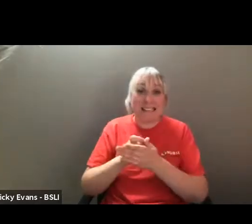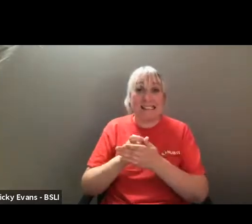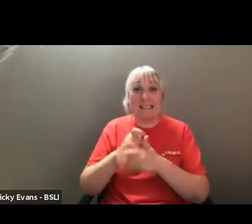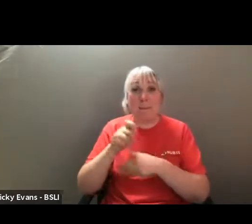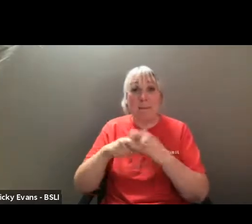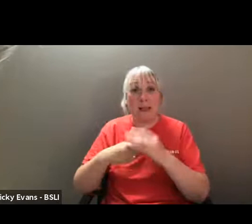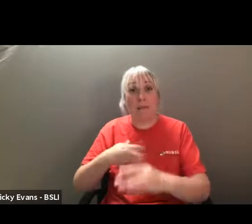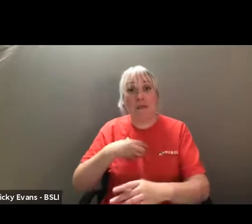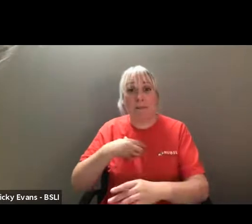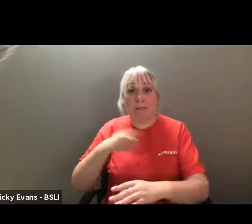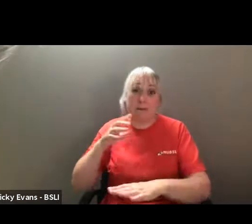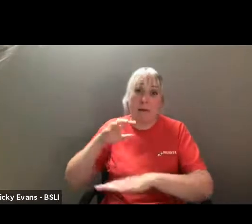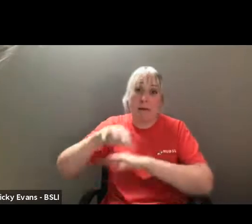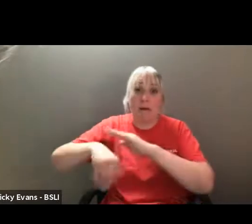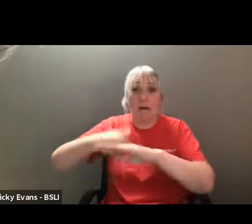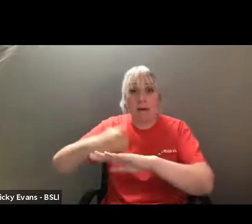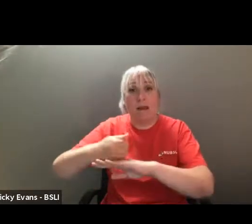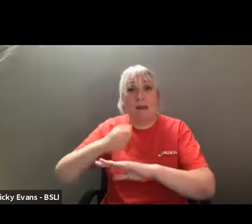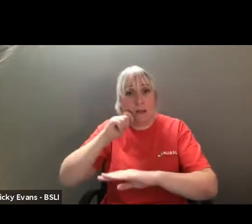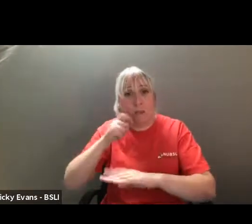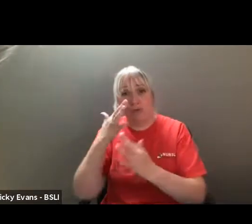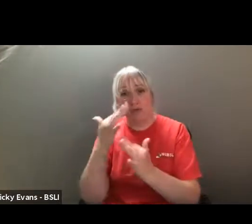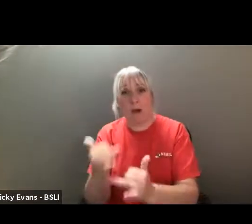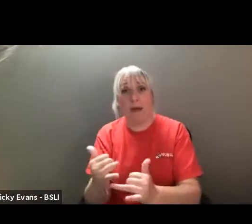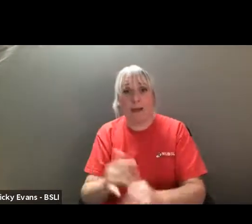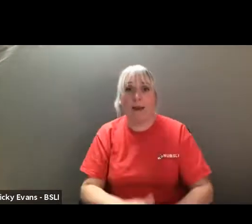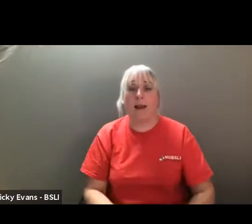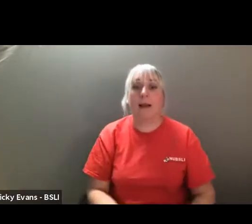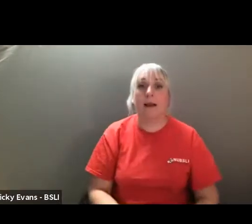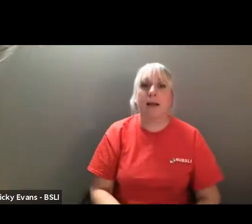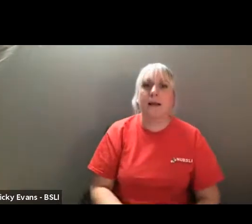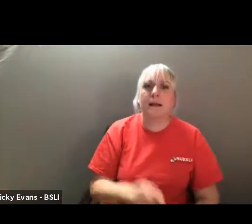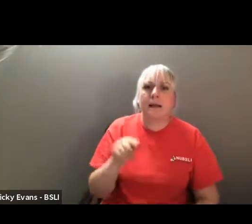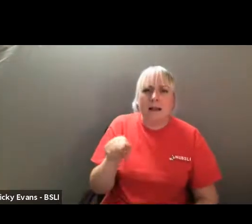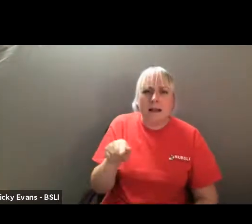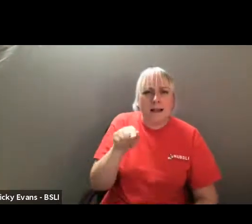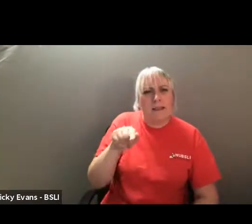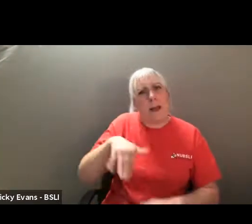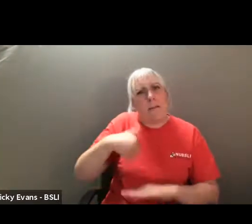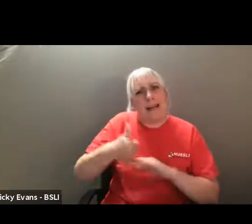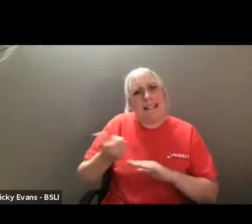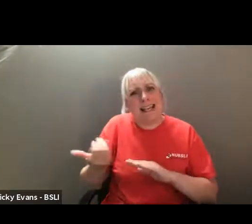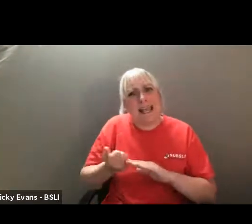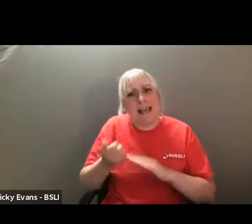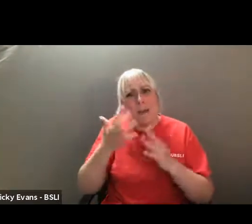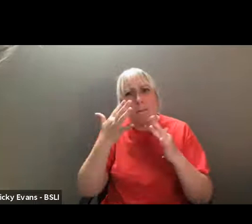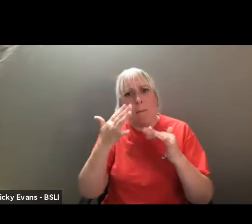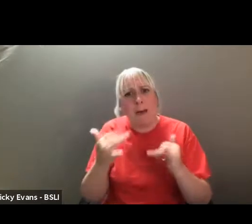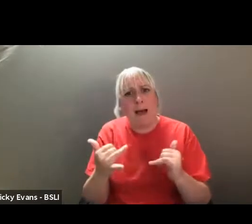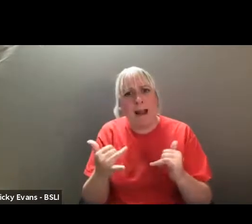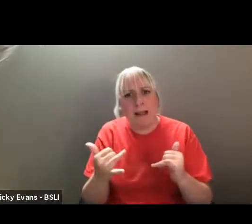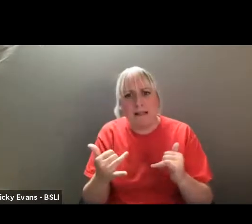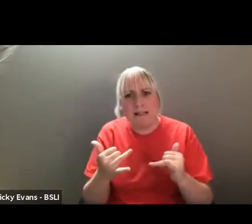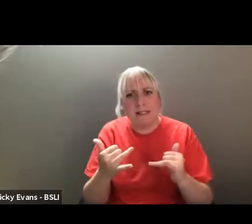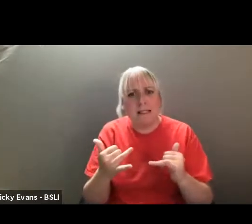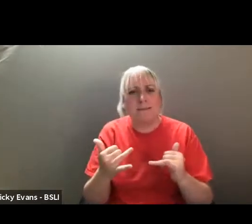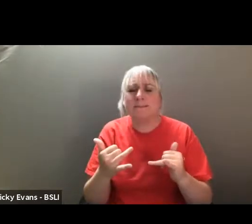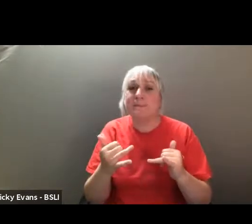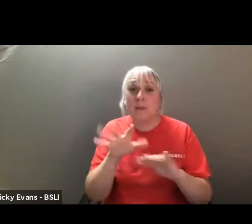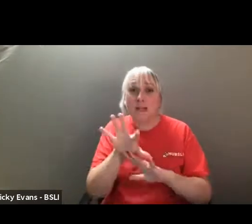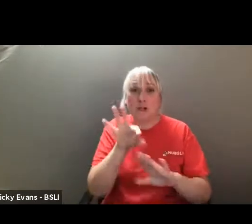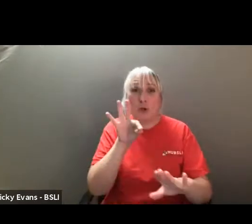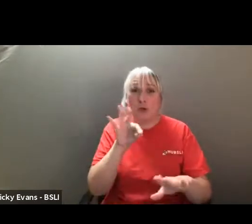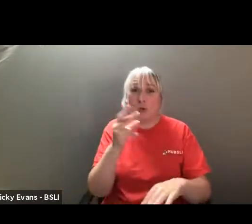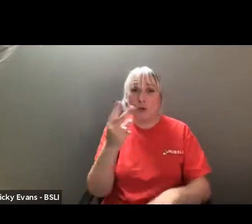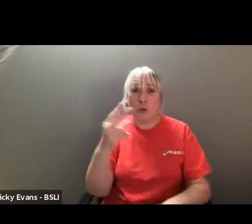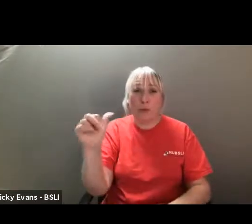that. What they ended up doing was not a basic income pilot in the sense that they chose, 2,000 random people